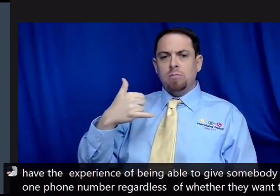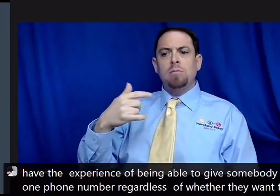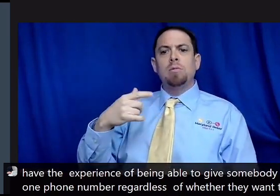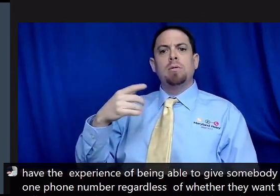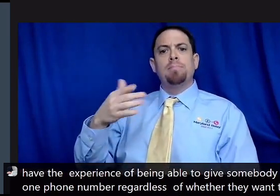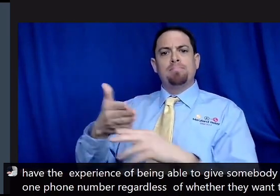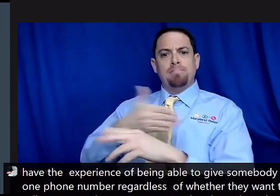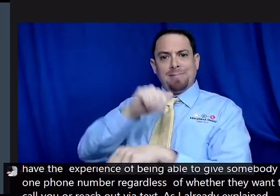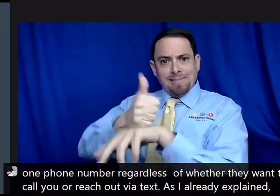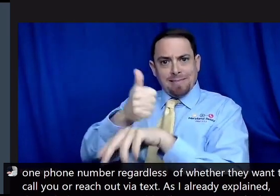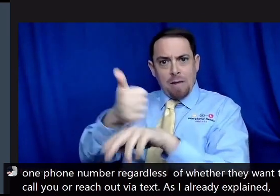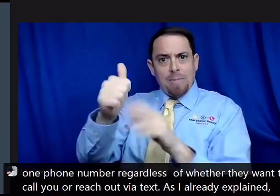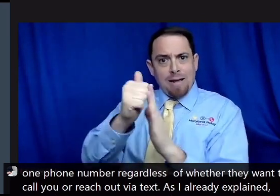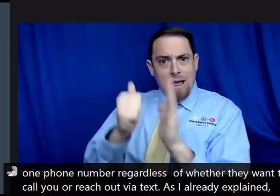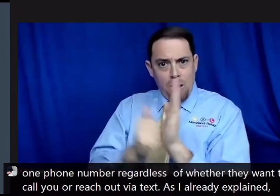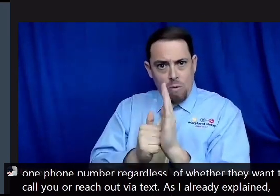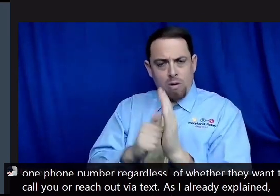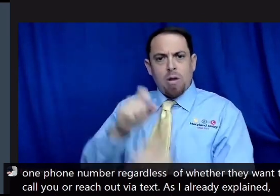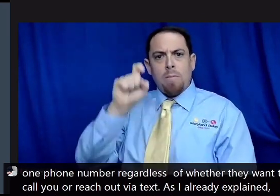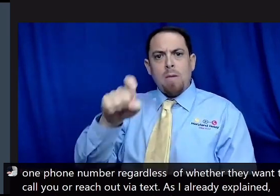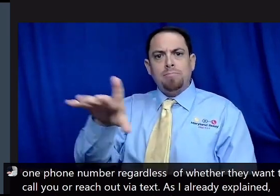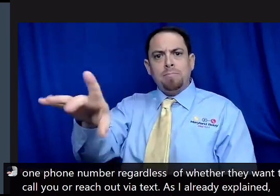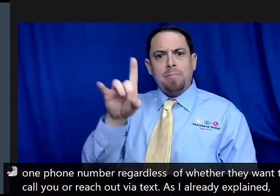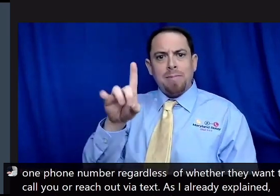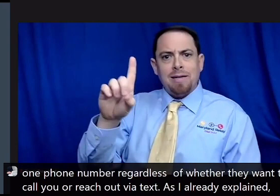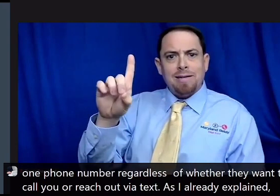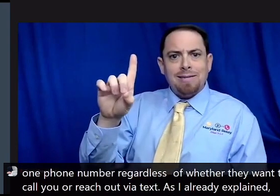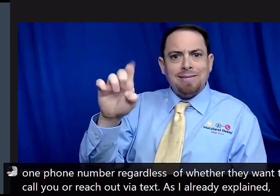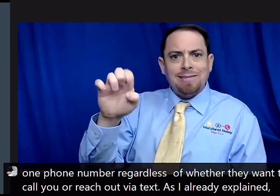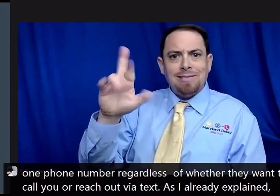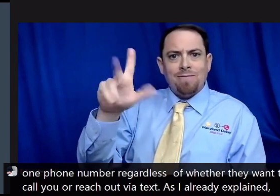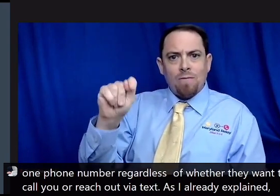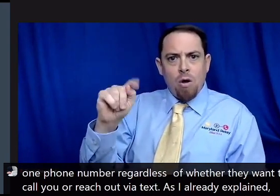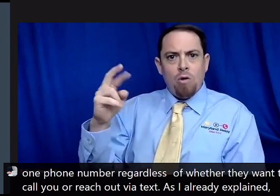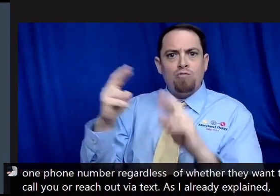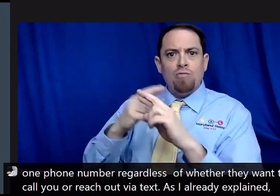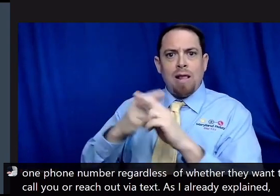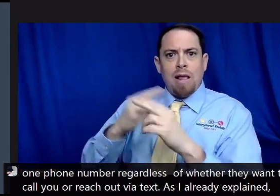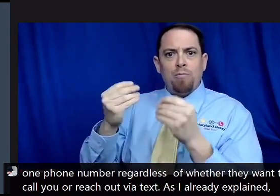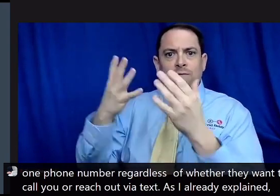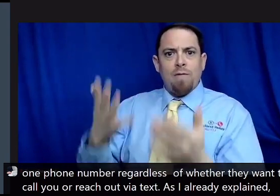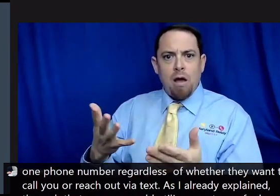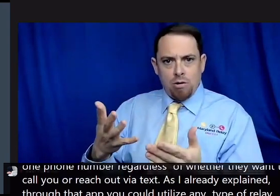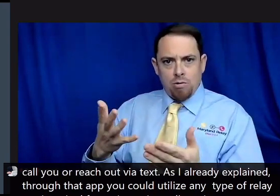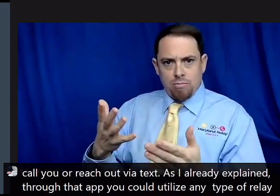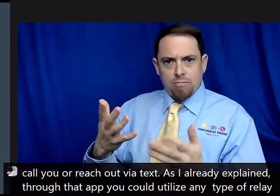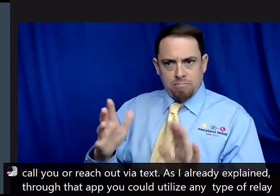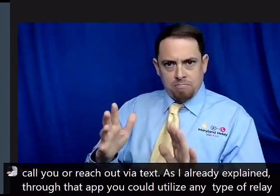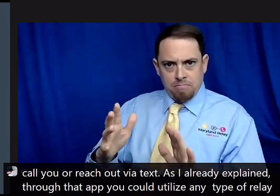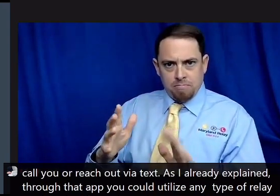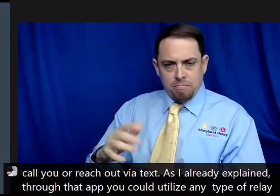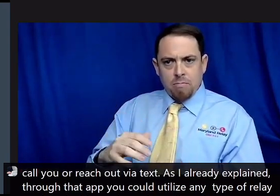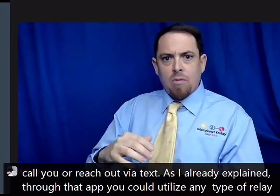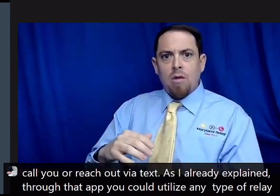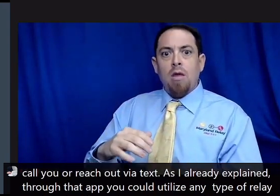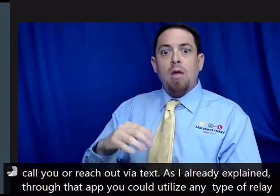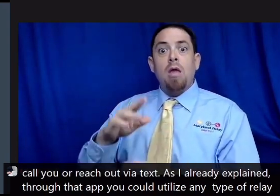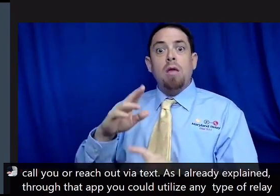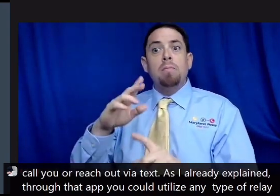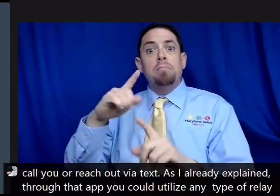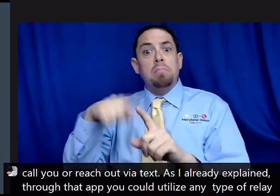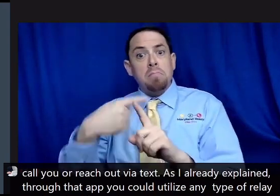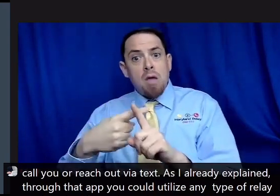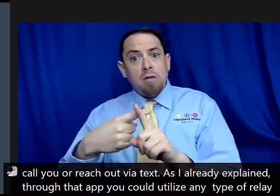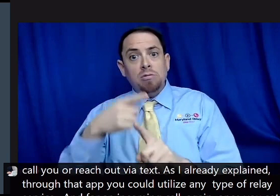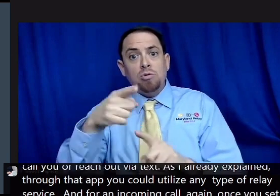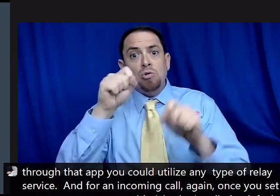And for an incoming call, again, once you've set up an account, you would pick what's called a default relay provider